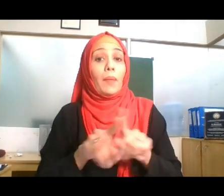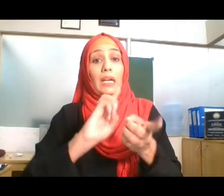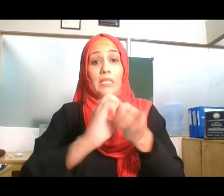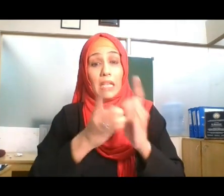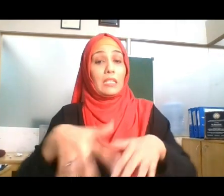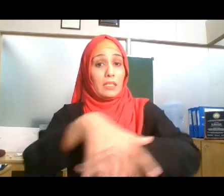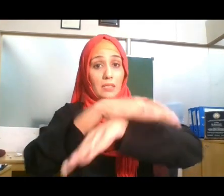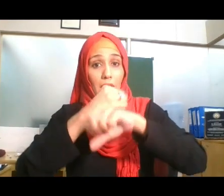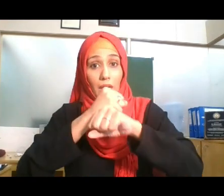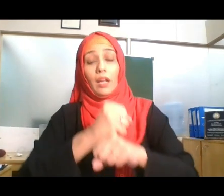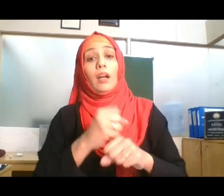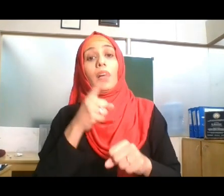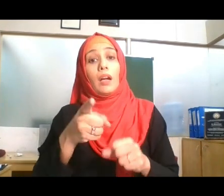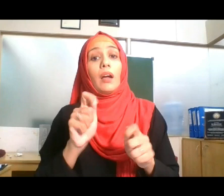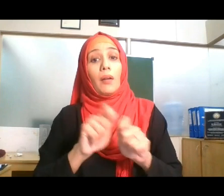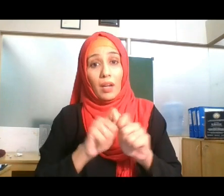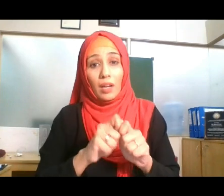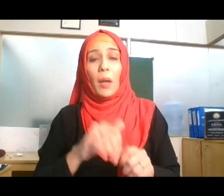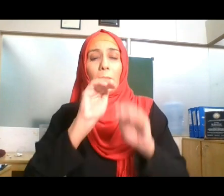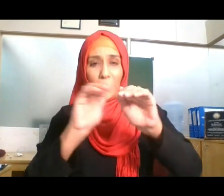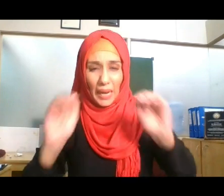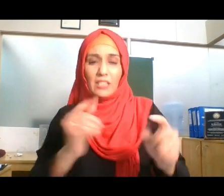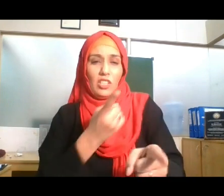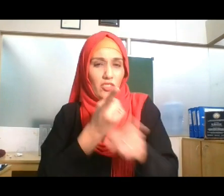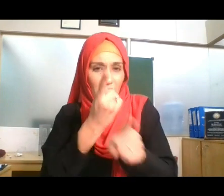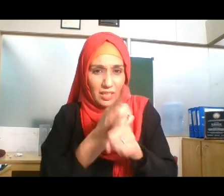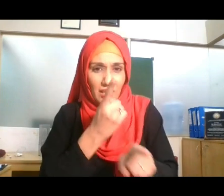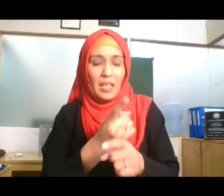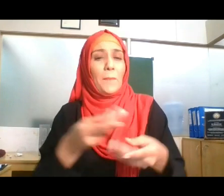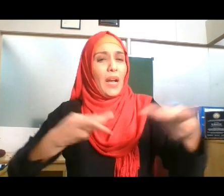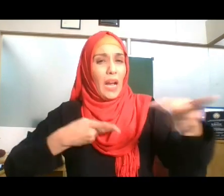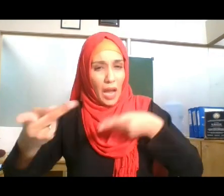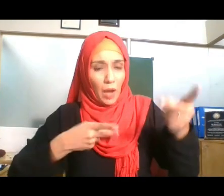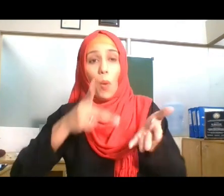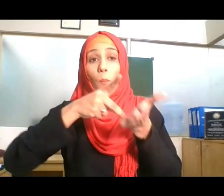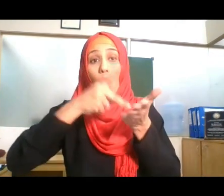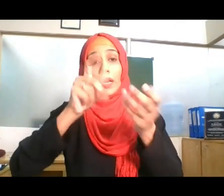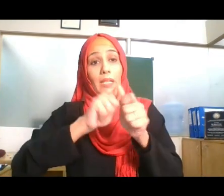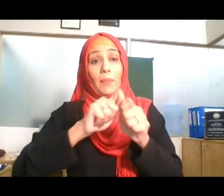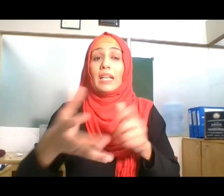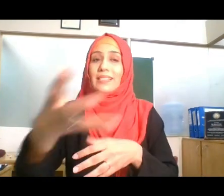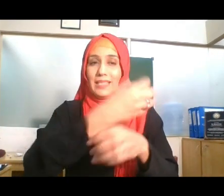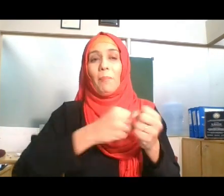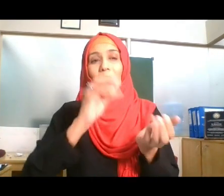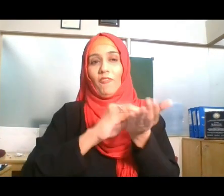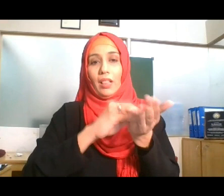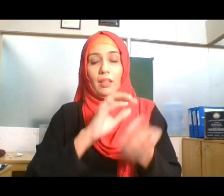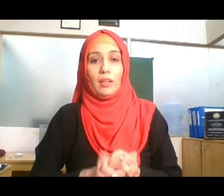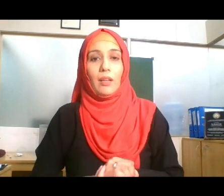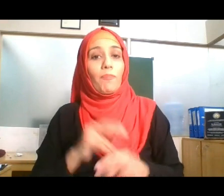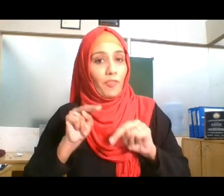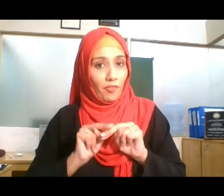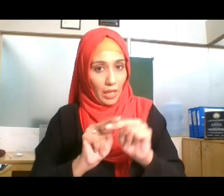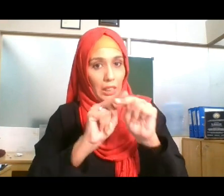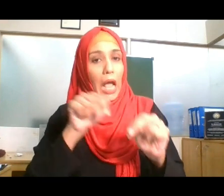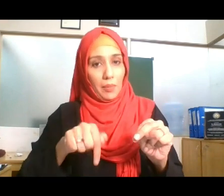specifically addressing the needs of students, teachers, businesses, and policymakers. And then finally, in line with